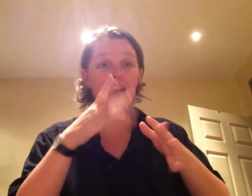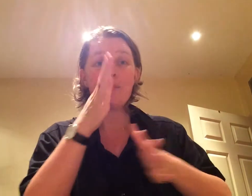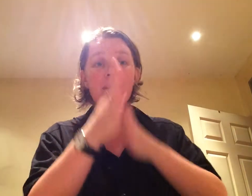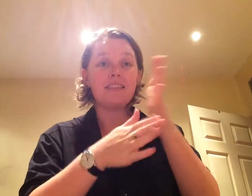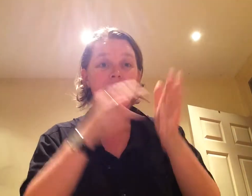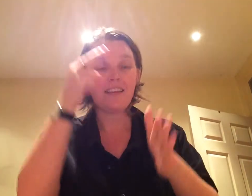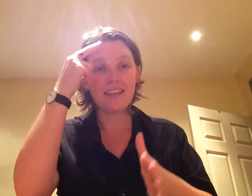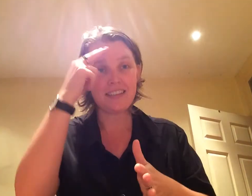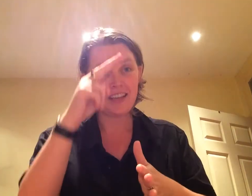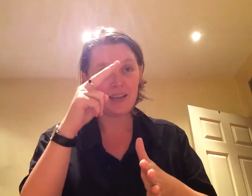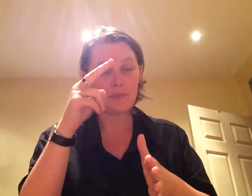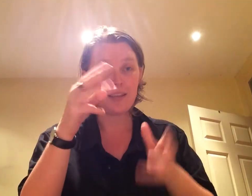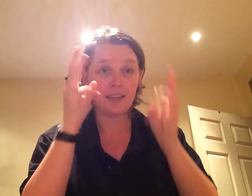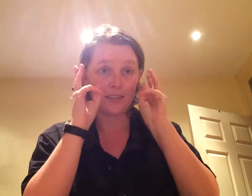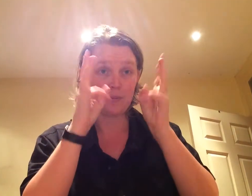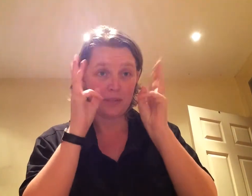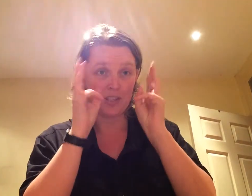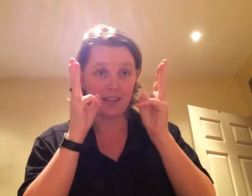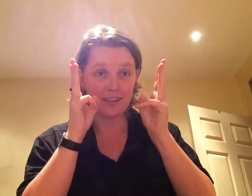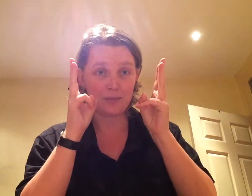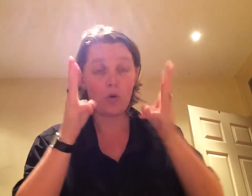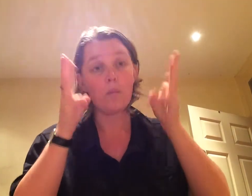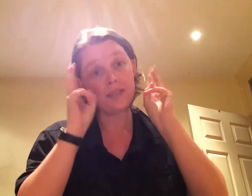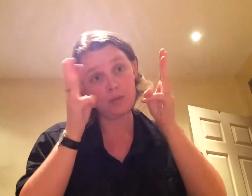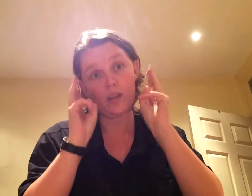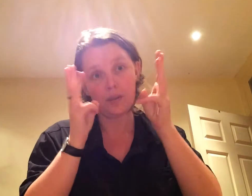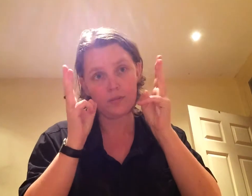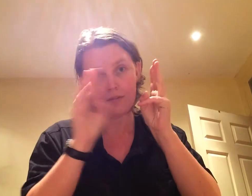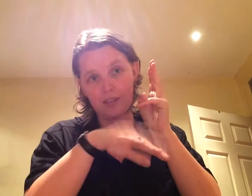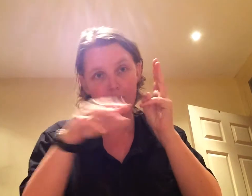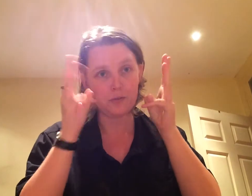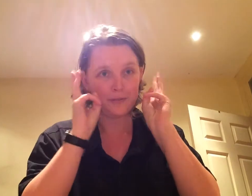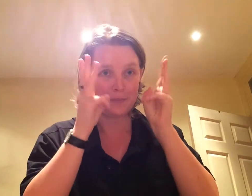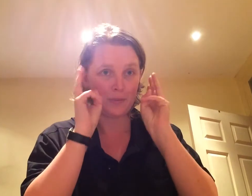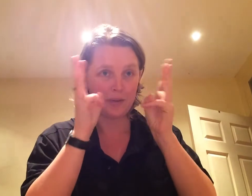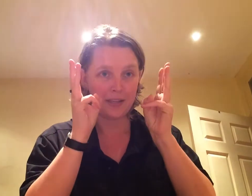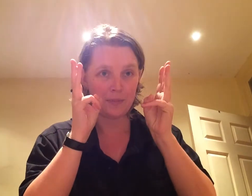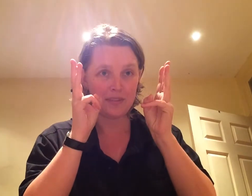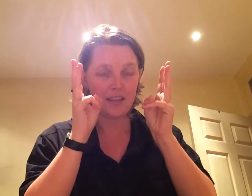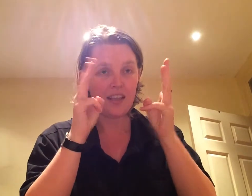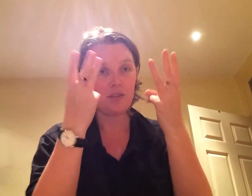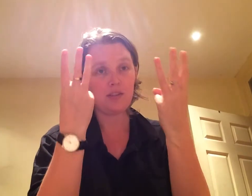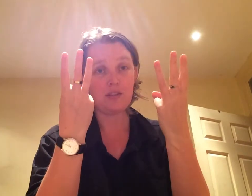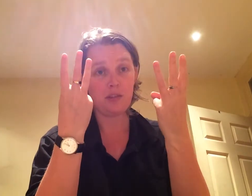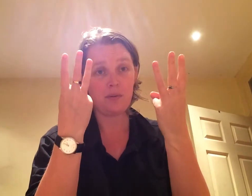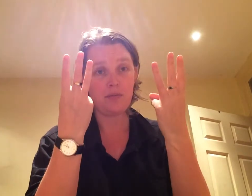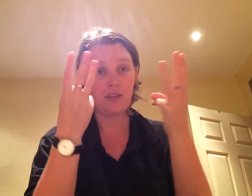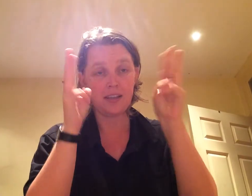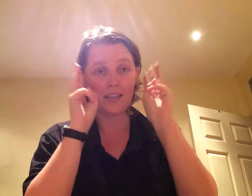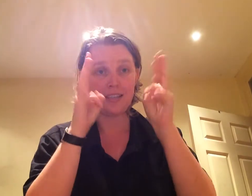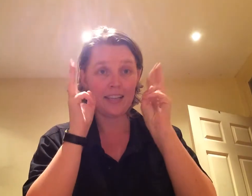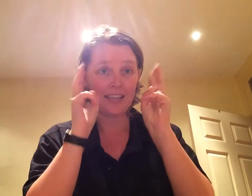and my sign name is Magella, or Miss Williams for the children. Miss Williams. It's just the three fingers like